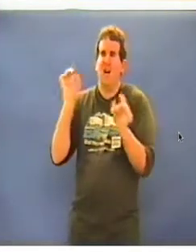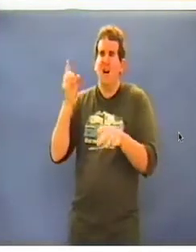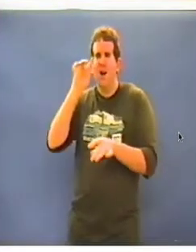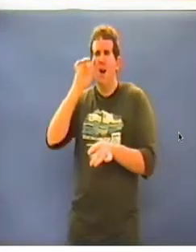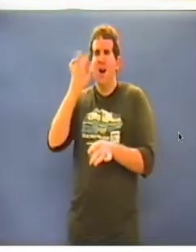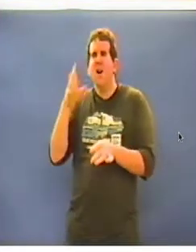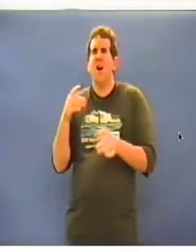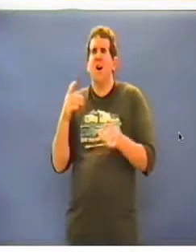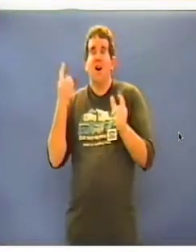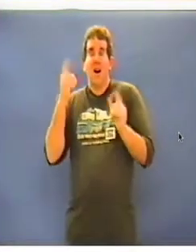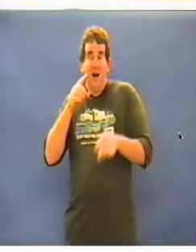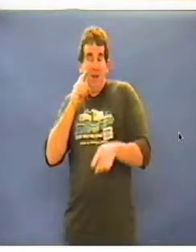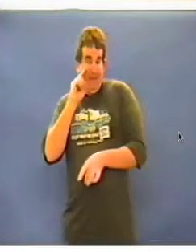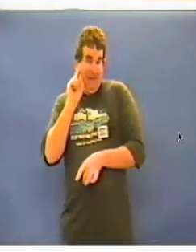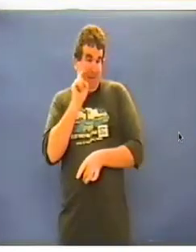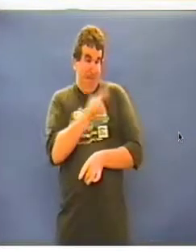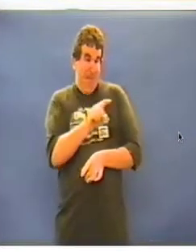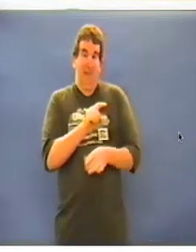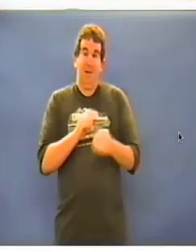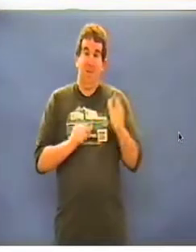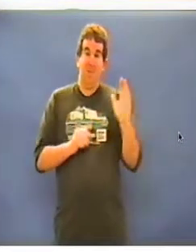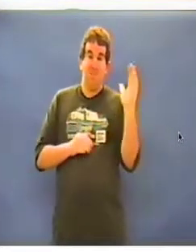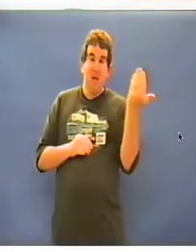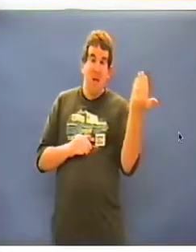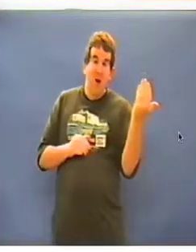we notice that there's